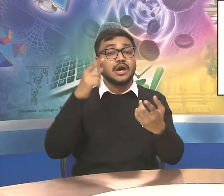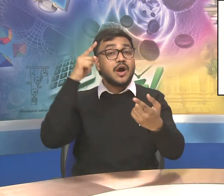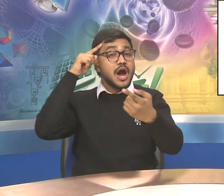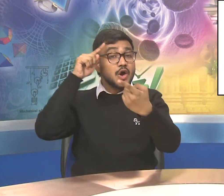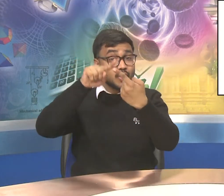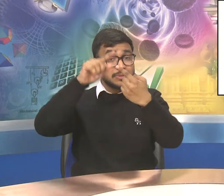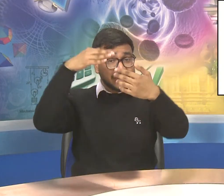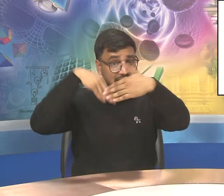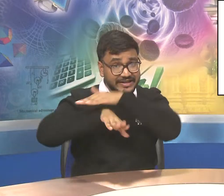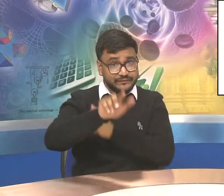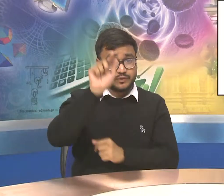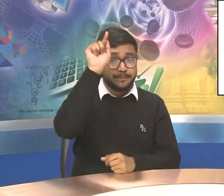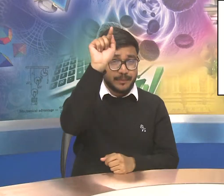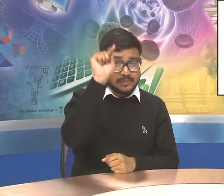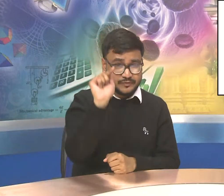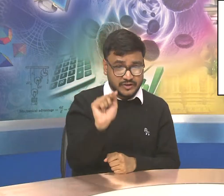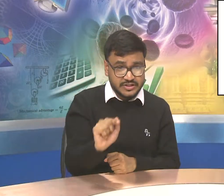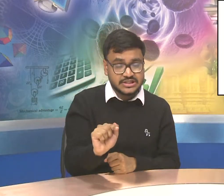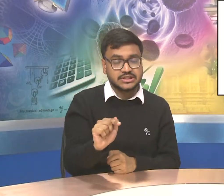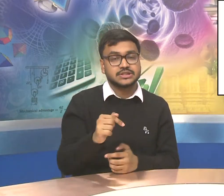Outcomes of the lesson.